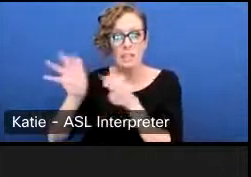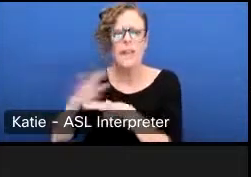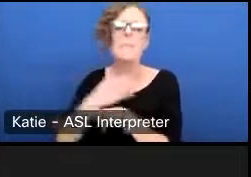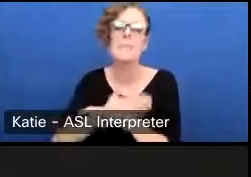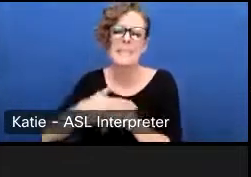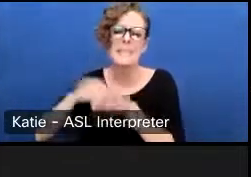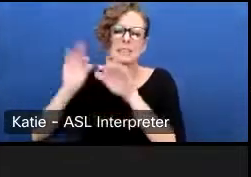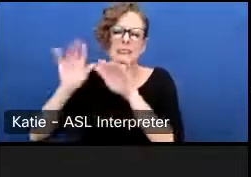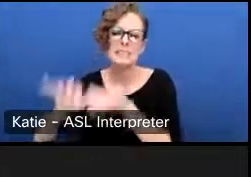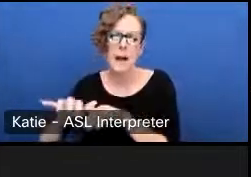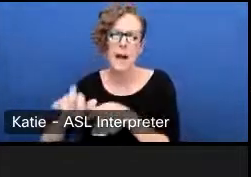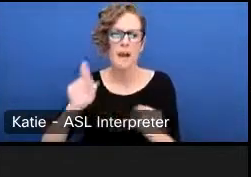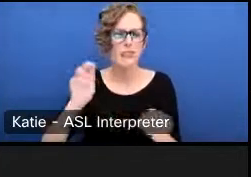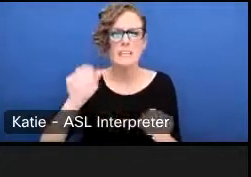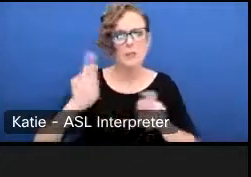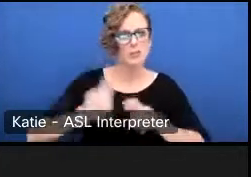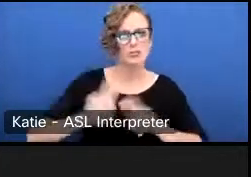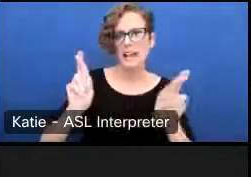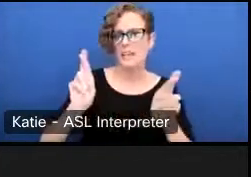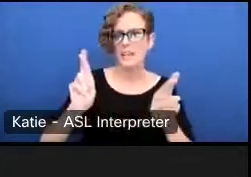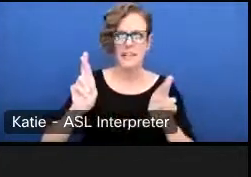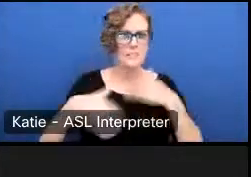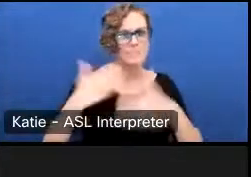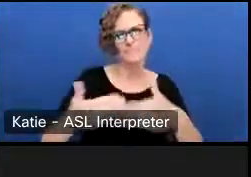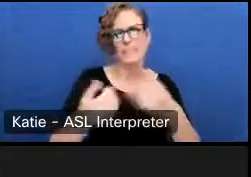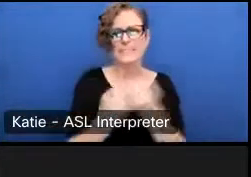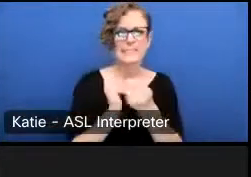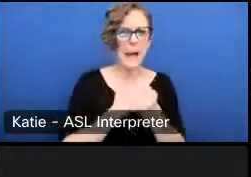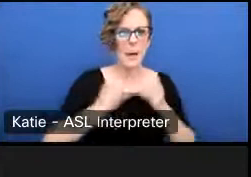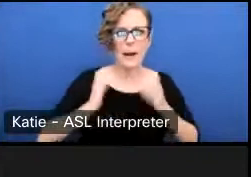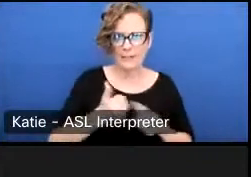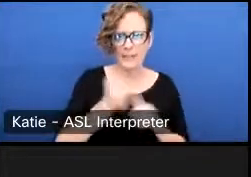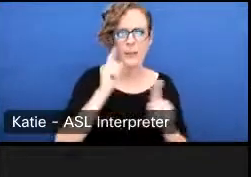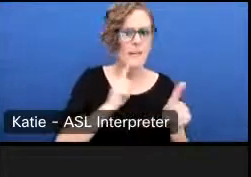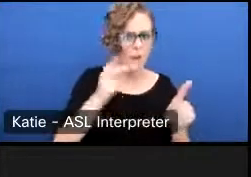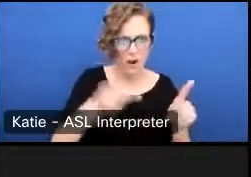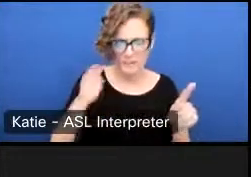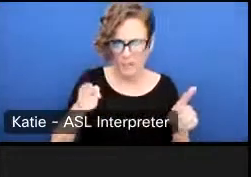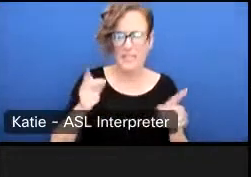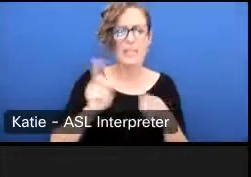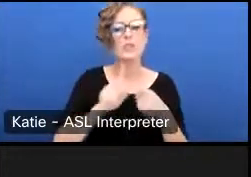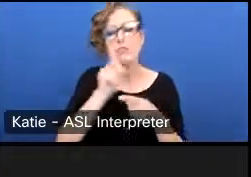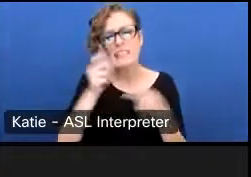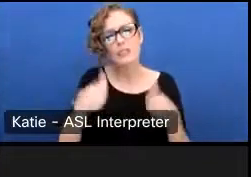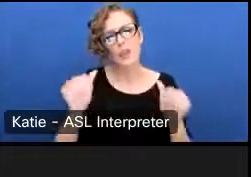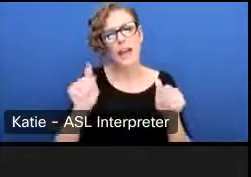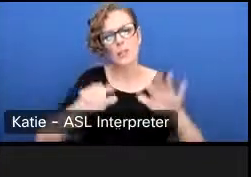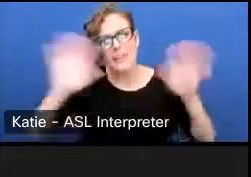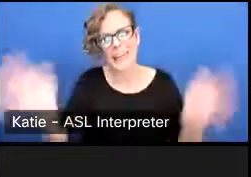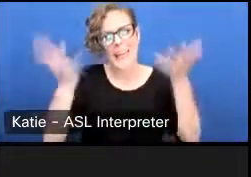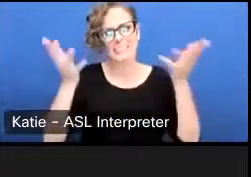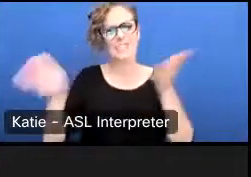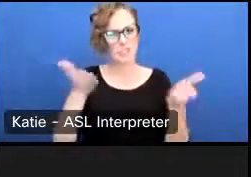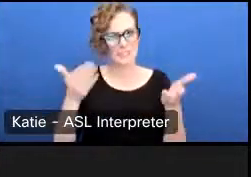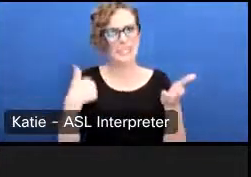it. Rima's ready to go to assist our clients who are deaf or hard of hearing and to really try to enhance the